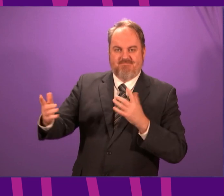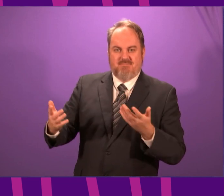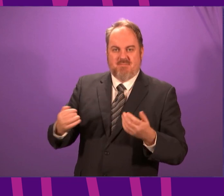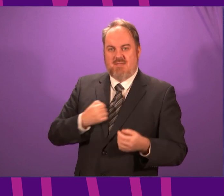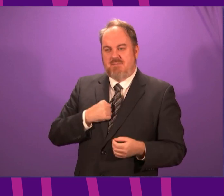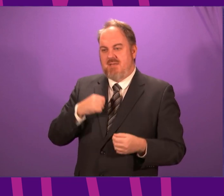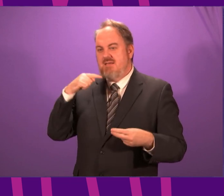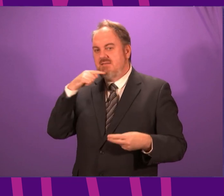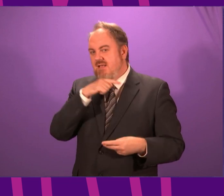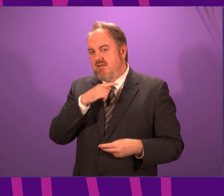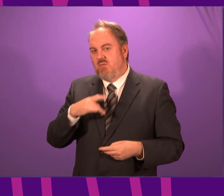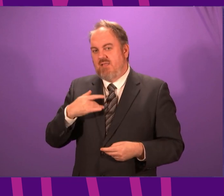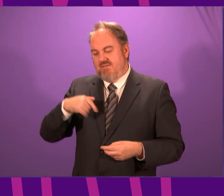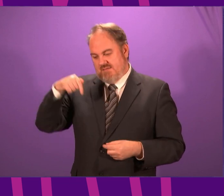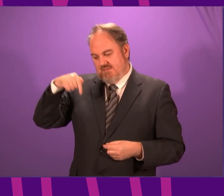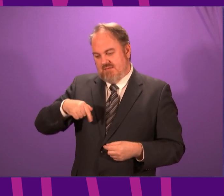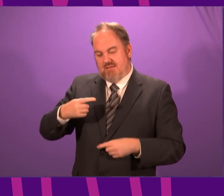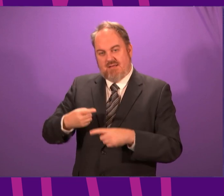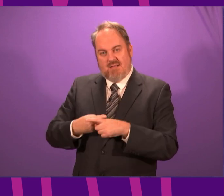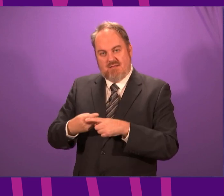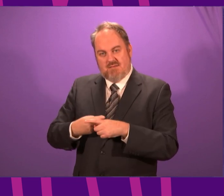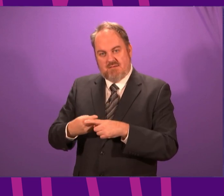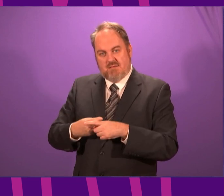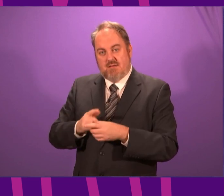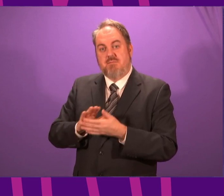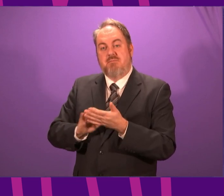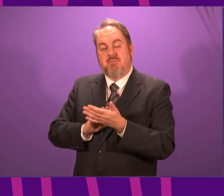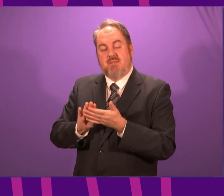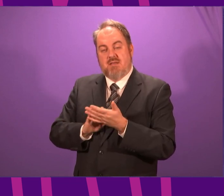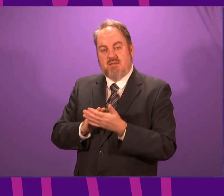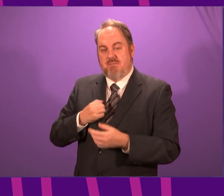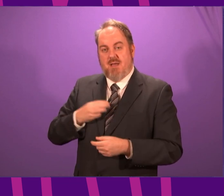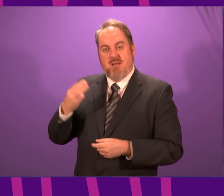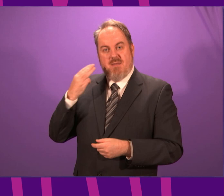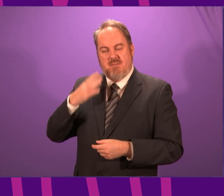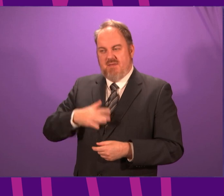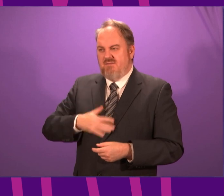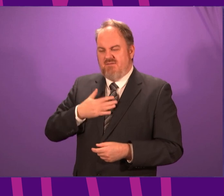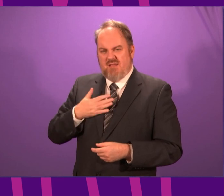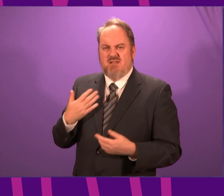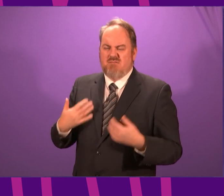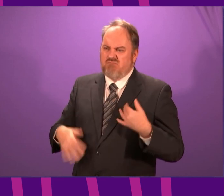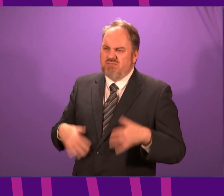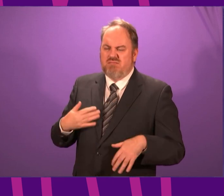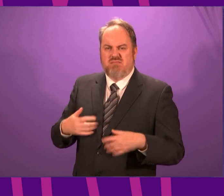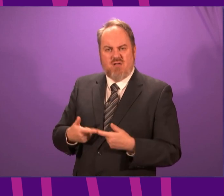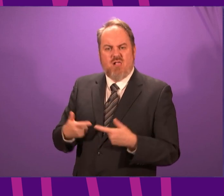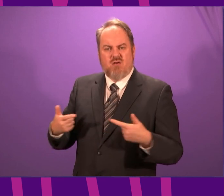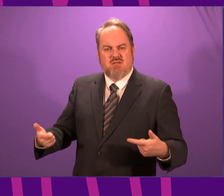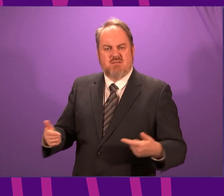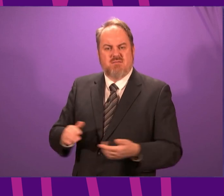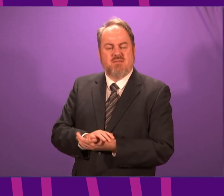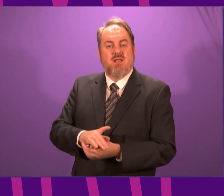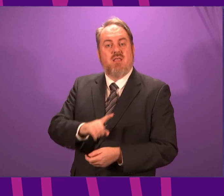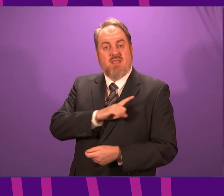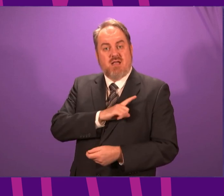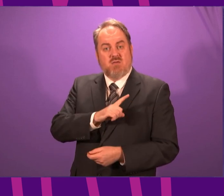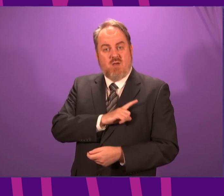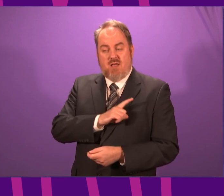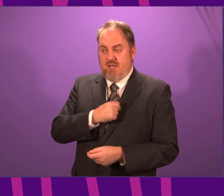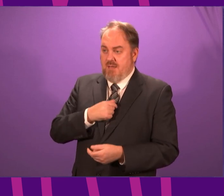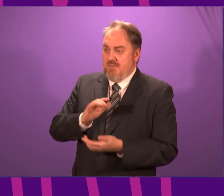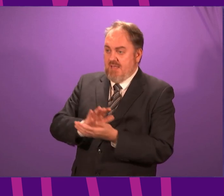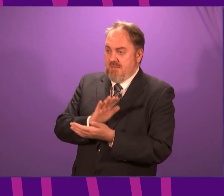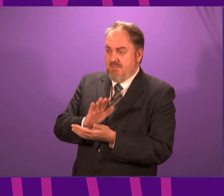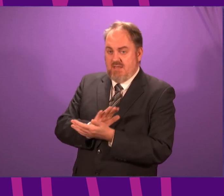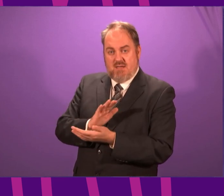who stays down south, my mum, along with many others, will feel the pinch of these new measures. That's why I'm delighted to support